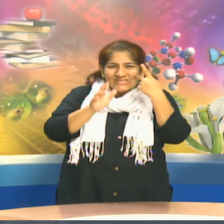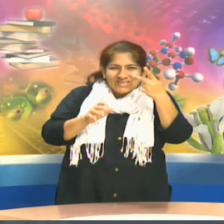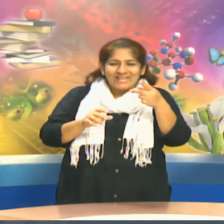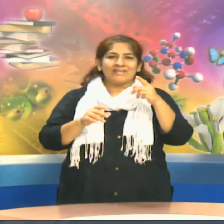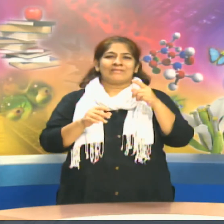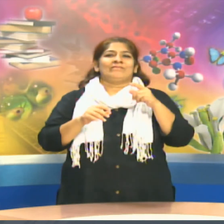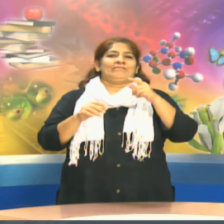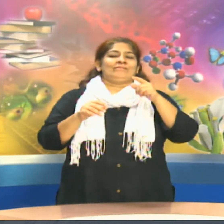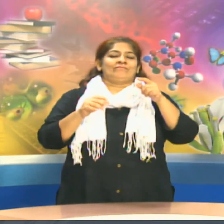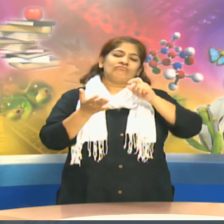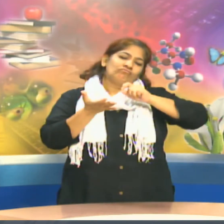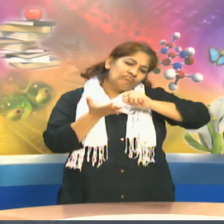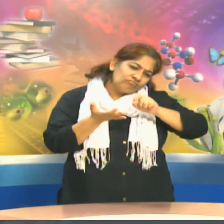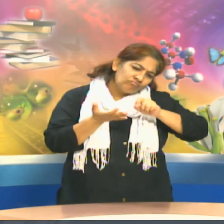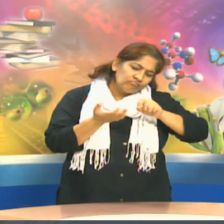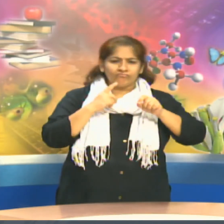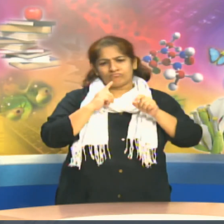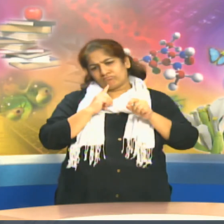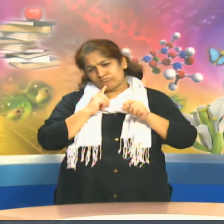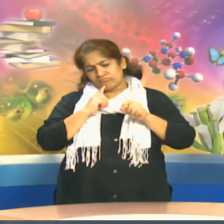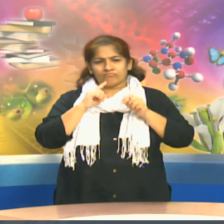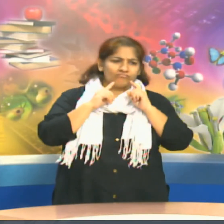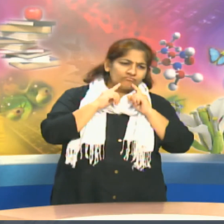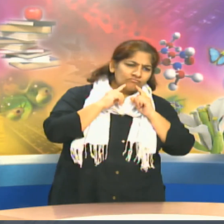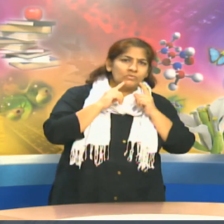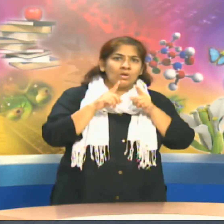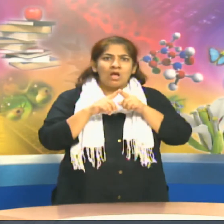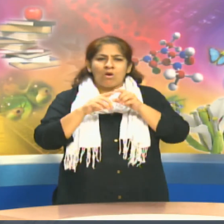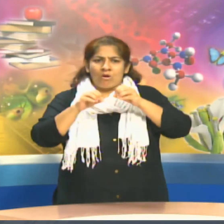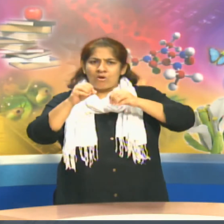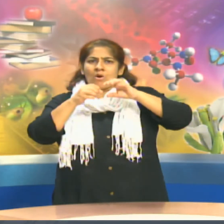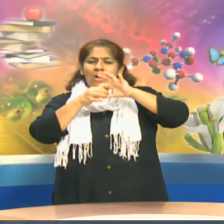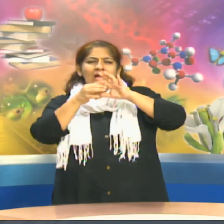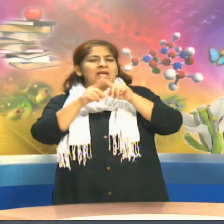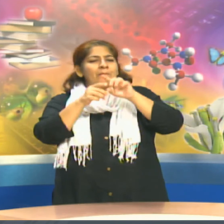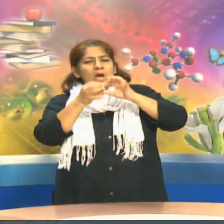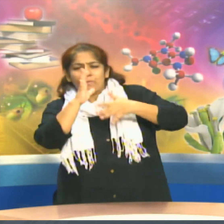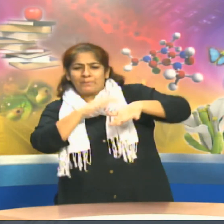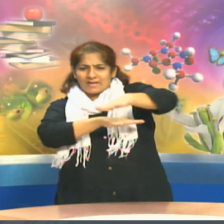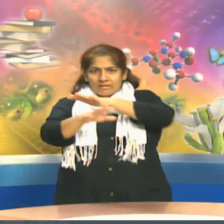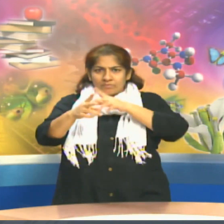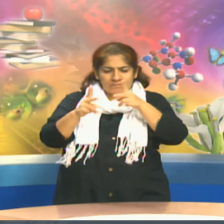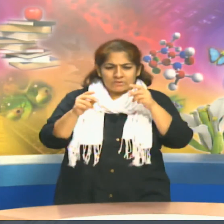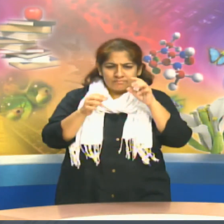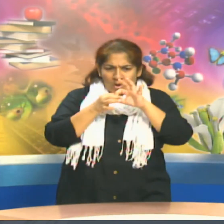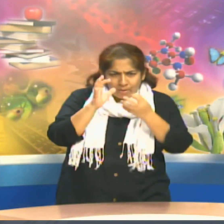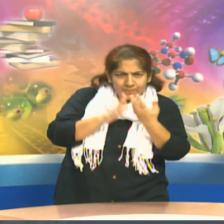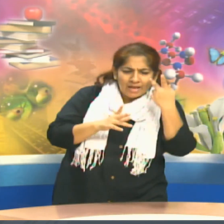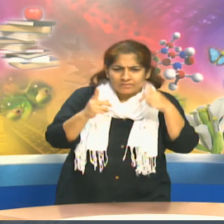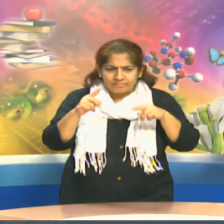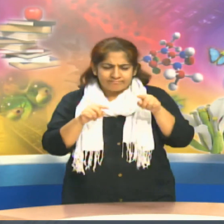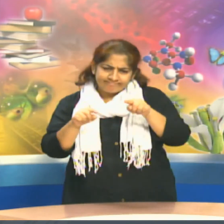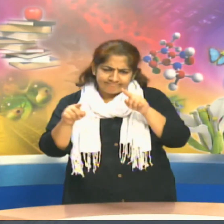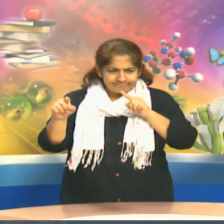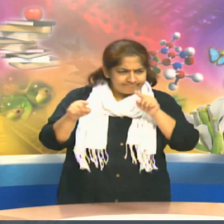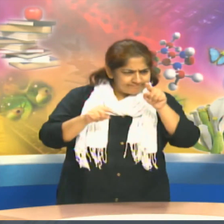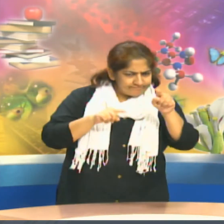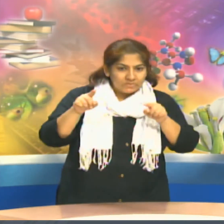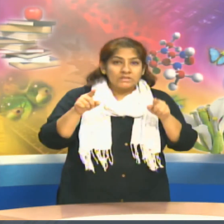like people involved, and like which you saw in the picture, there is a boy sitting and doing some work and he is planning